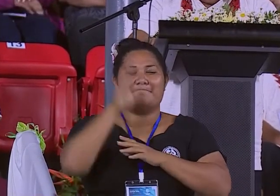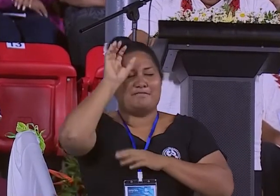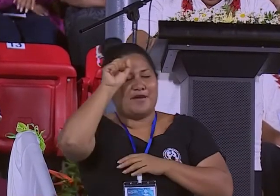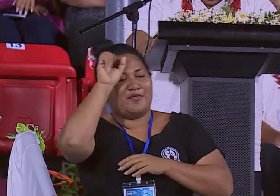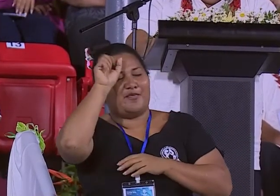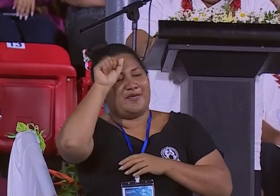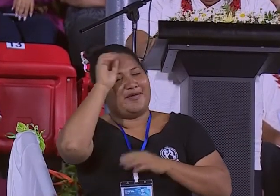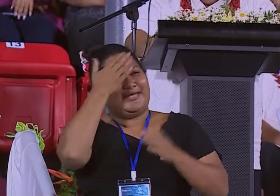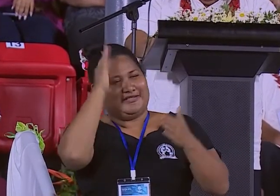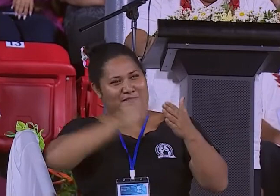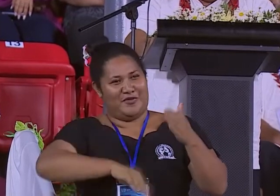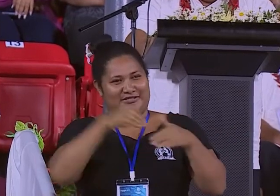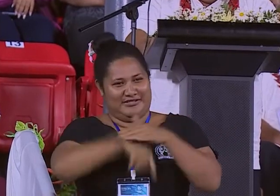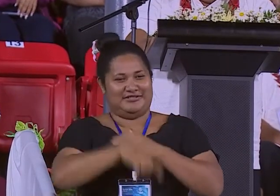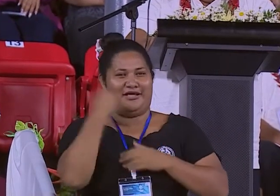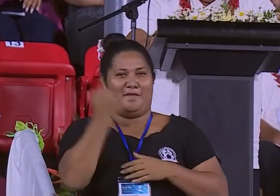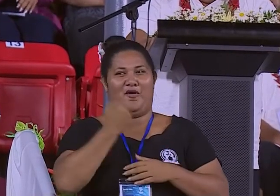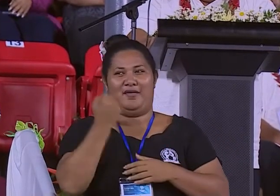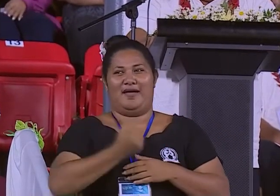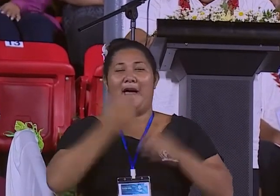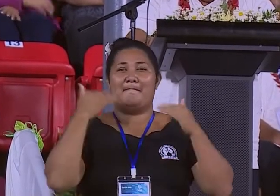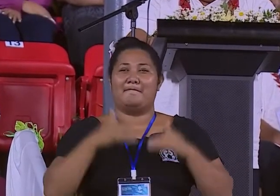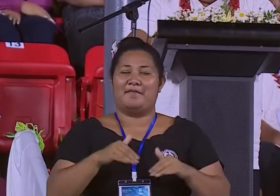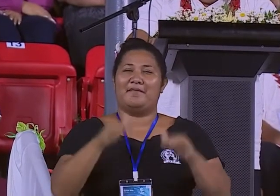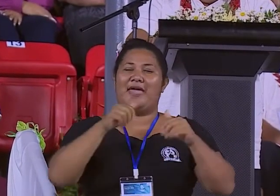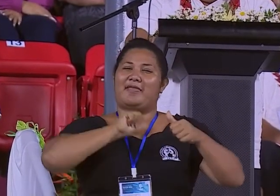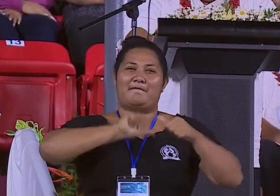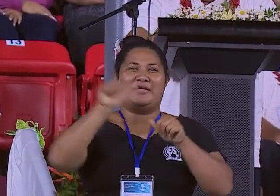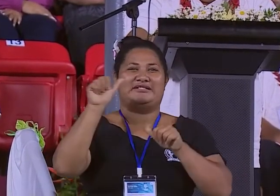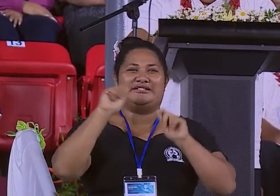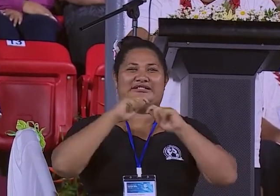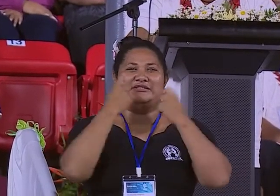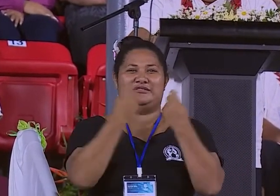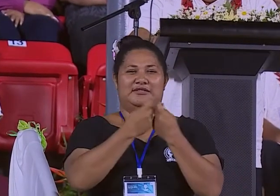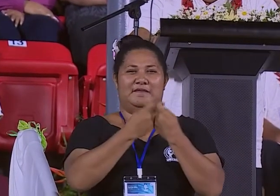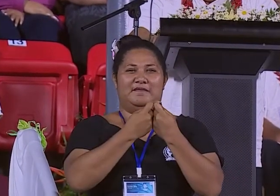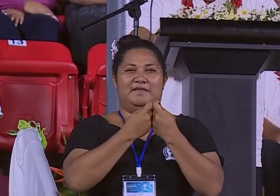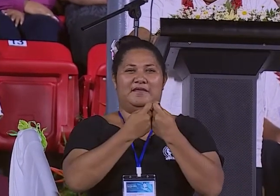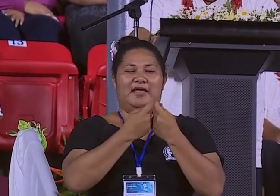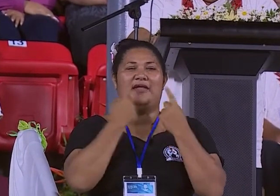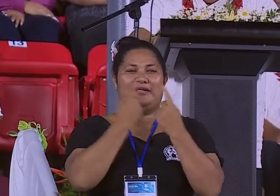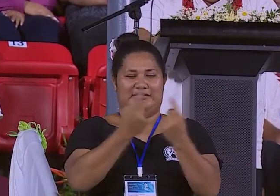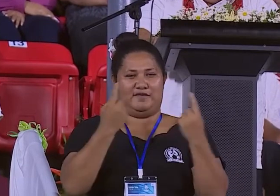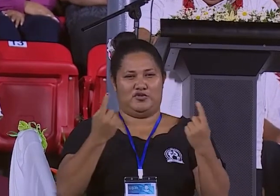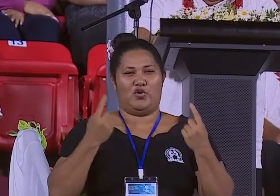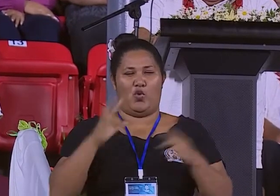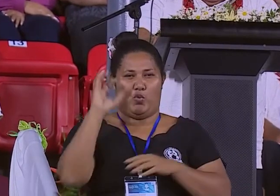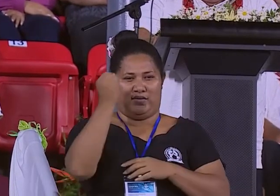experience in Samoa. May the best teams and individuals